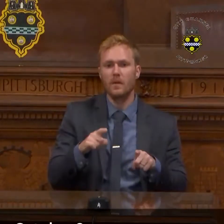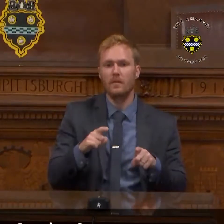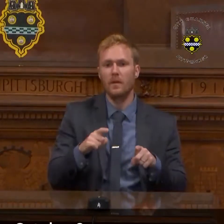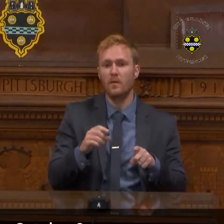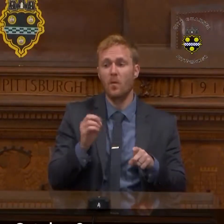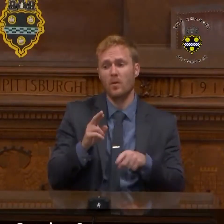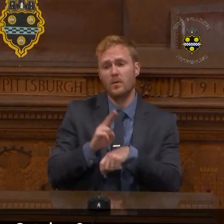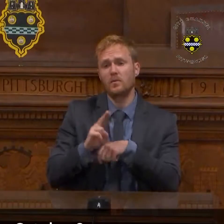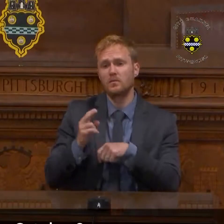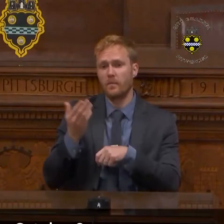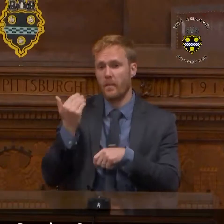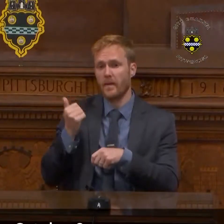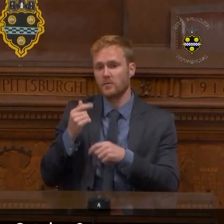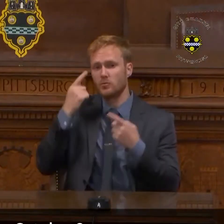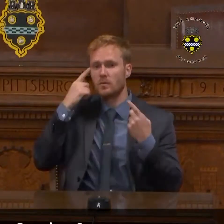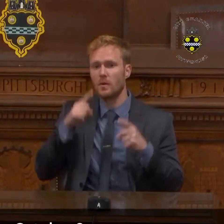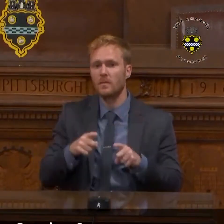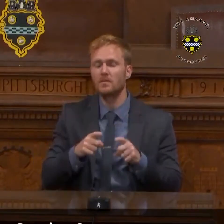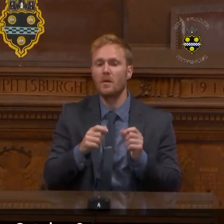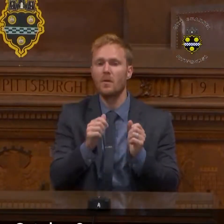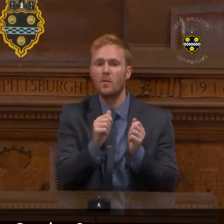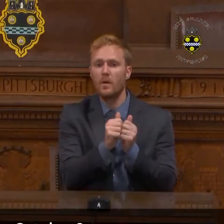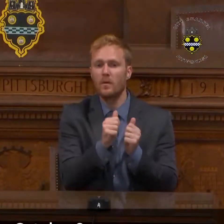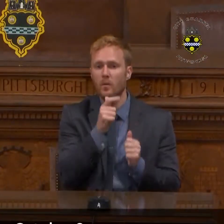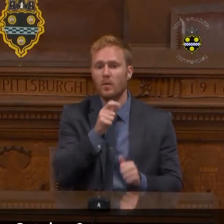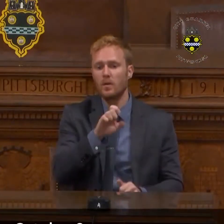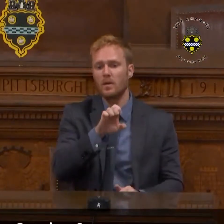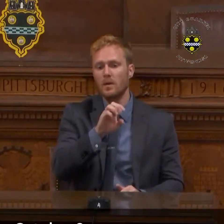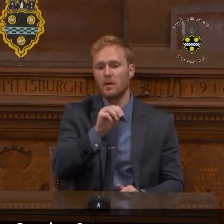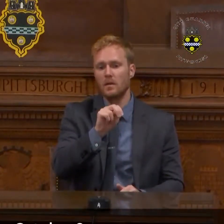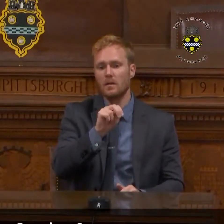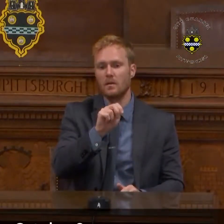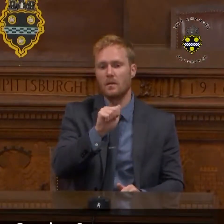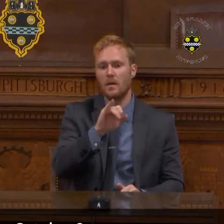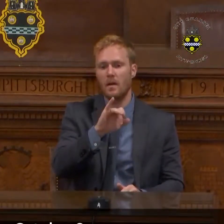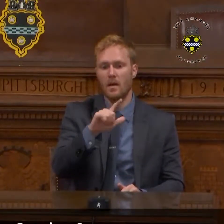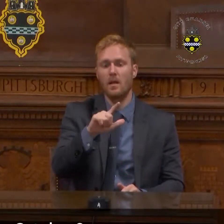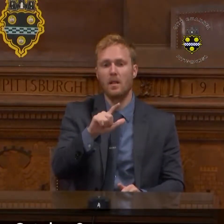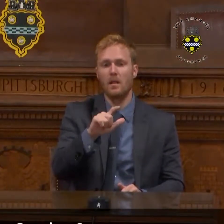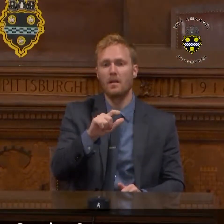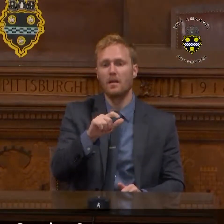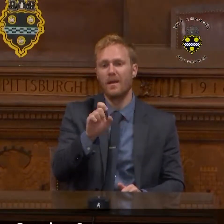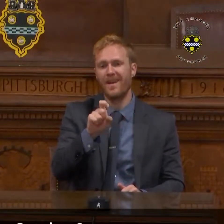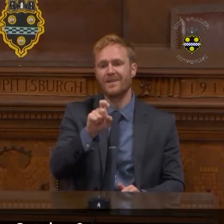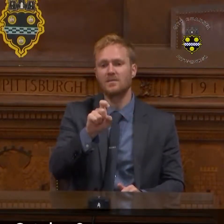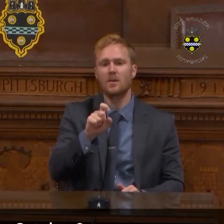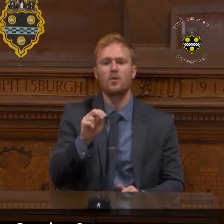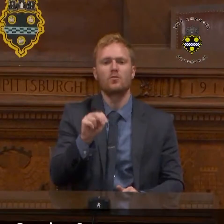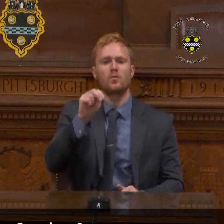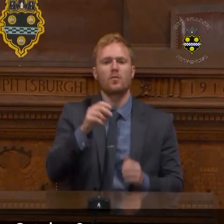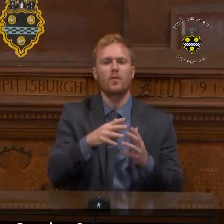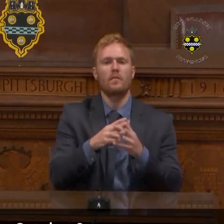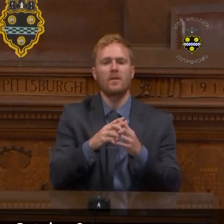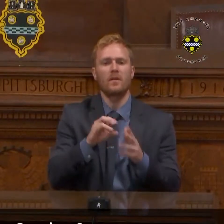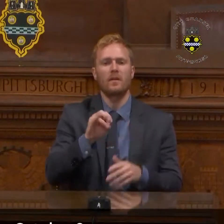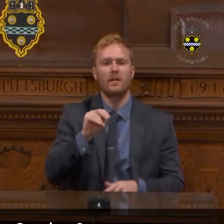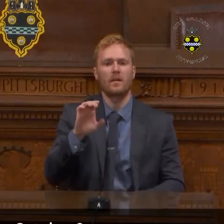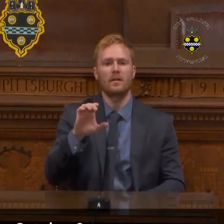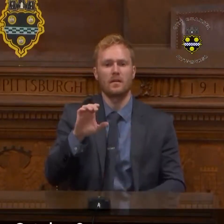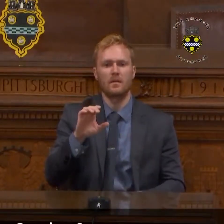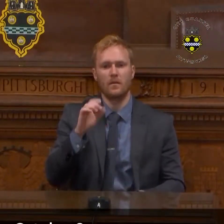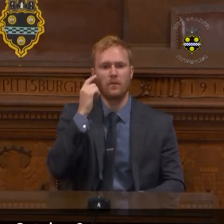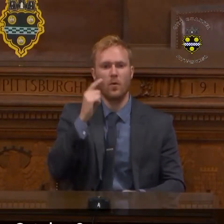of existing agreements with Enel X North America, Inc. for energy consultant